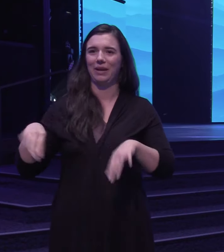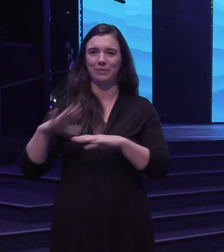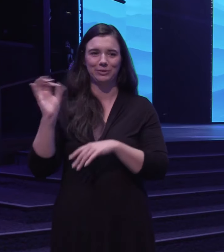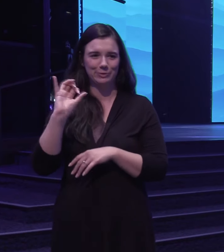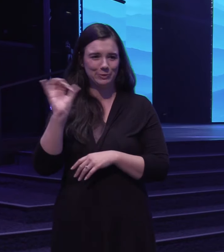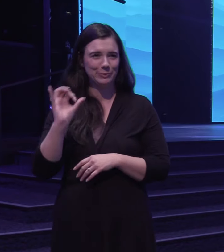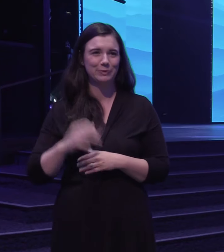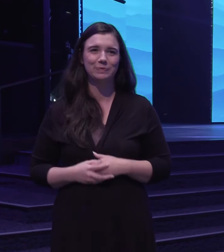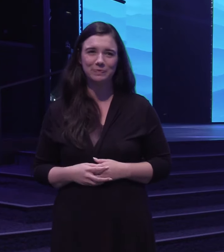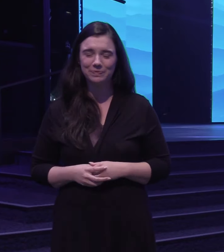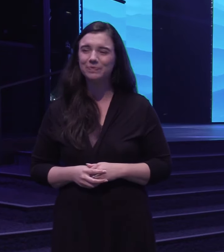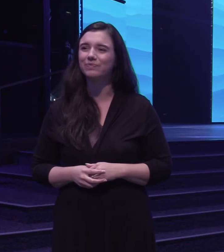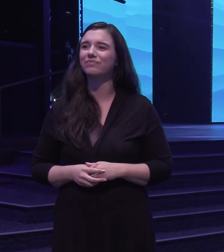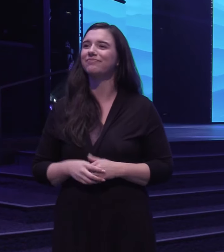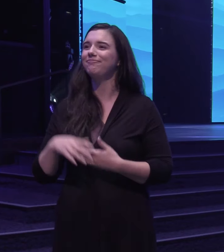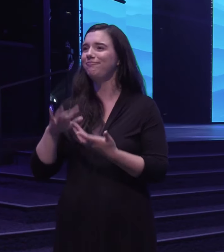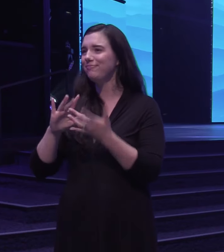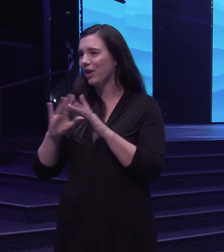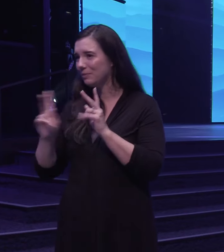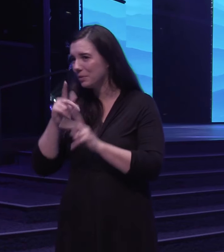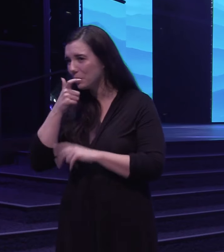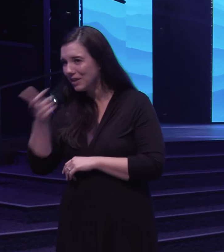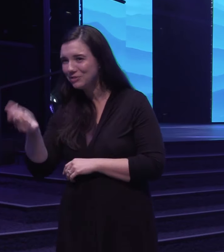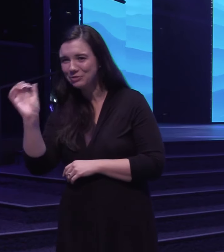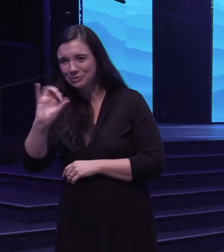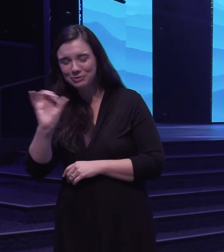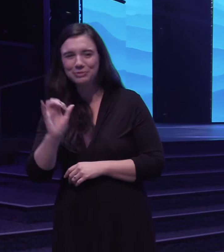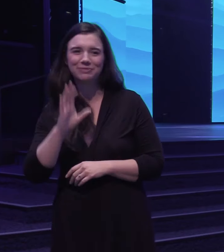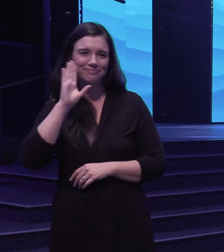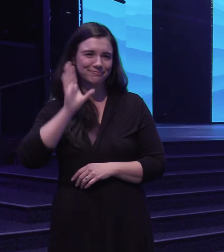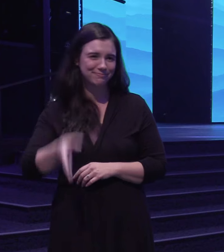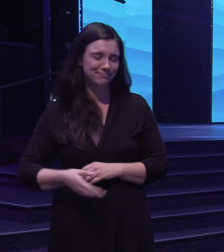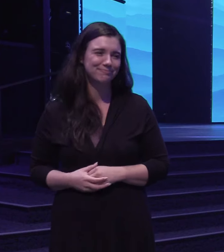campuses and the online services.